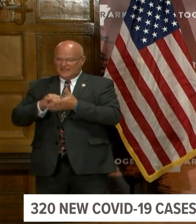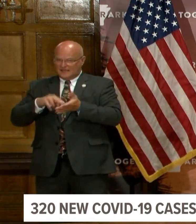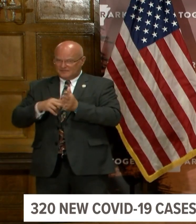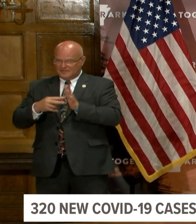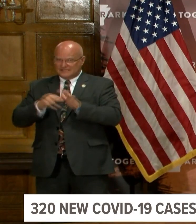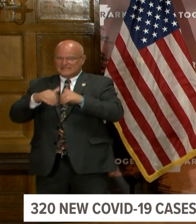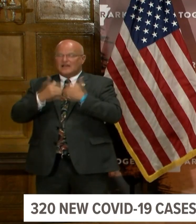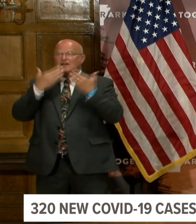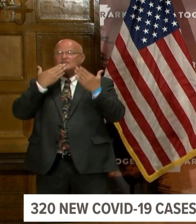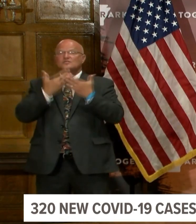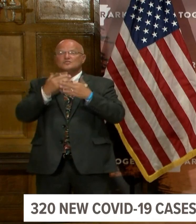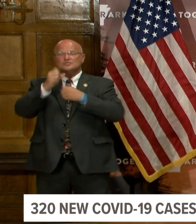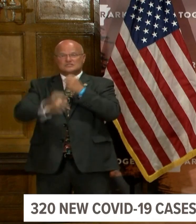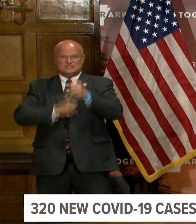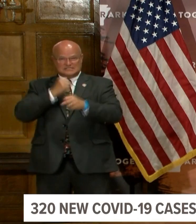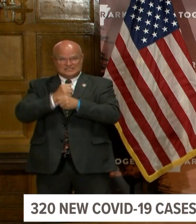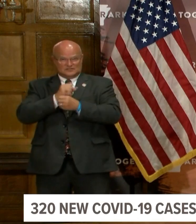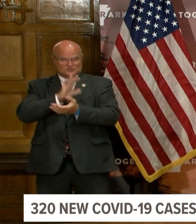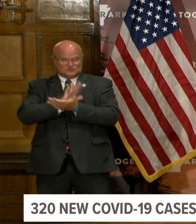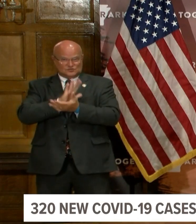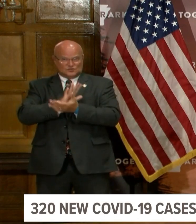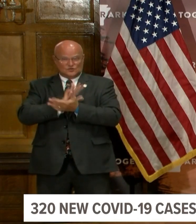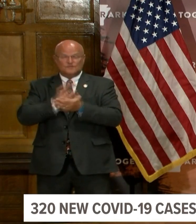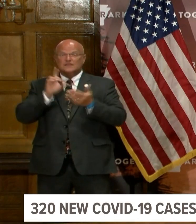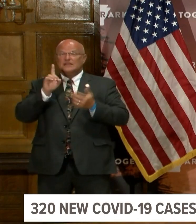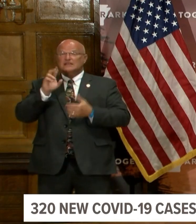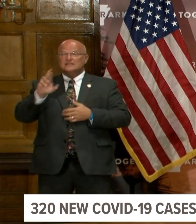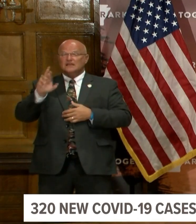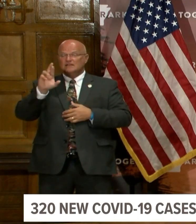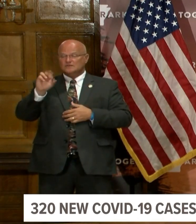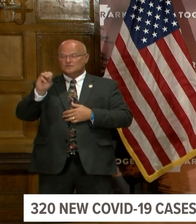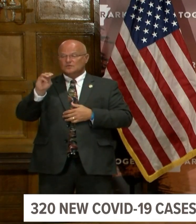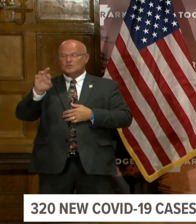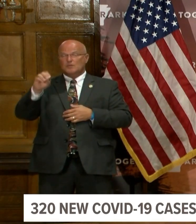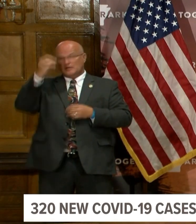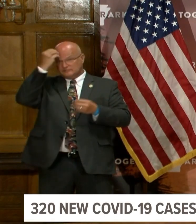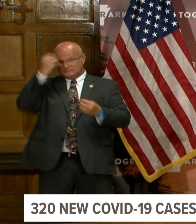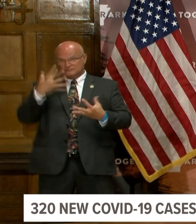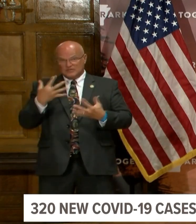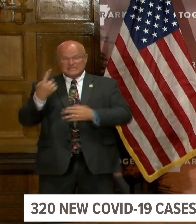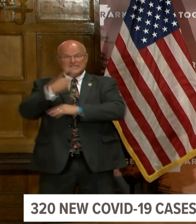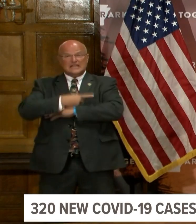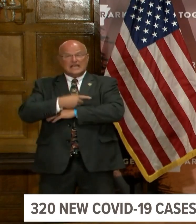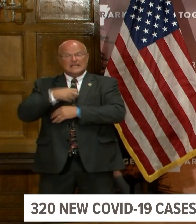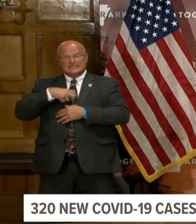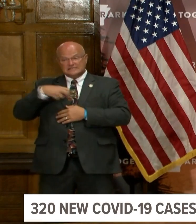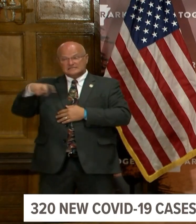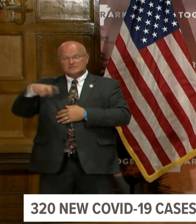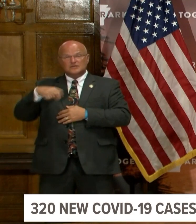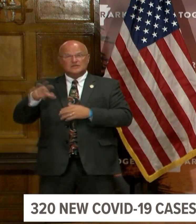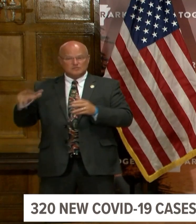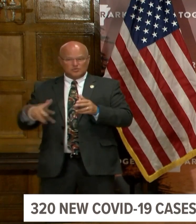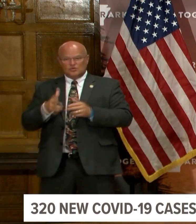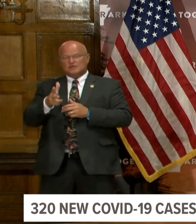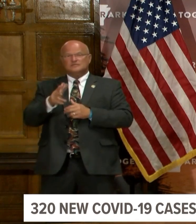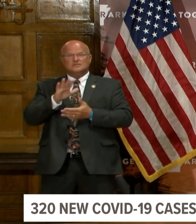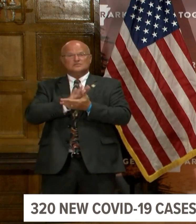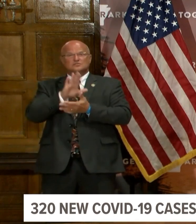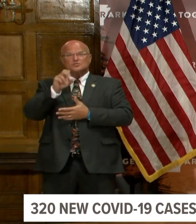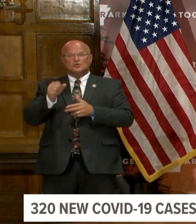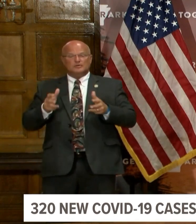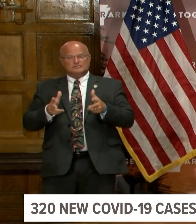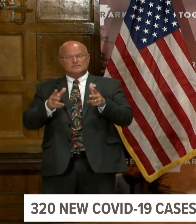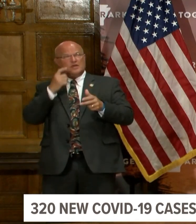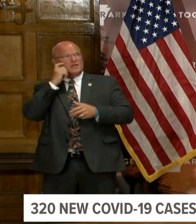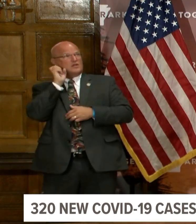school year. And to that end, Dr. Romero did convey to me that today in his commute, he pulled up beside a school bus